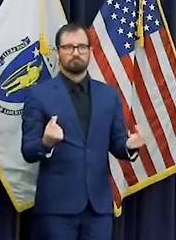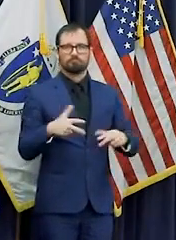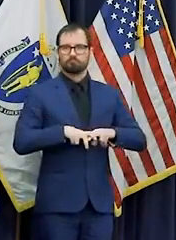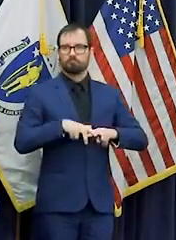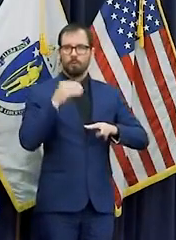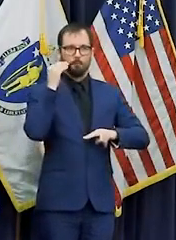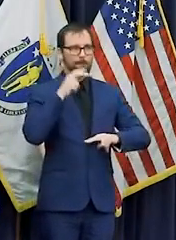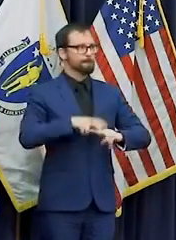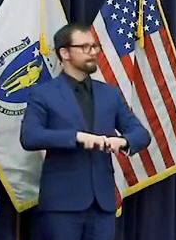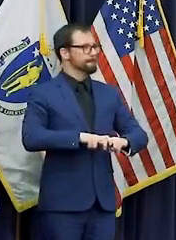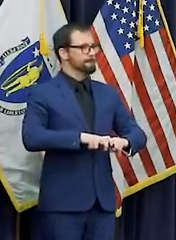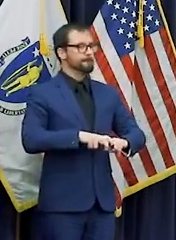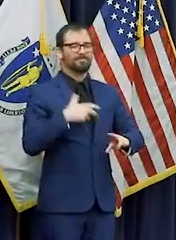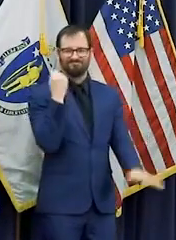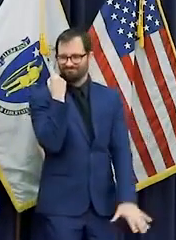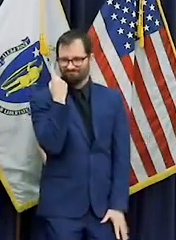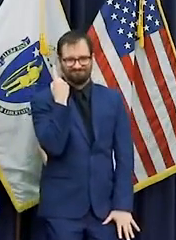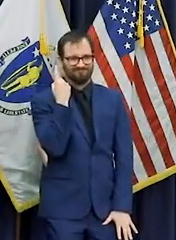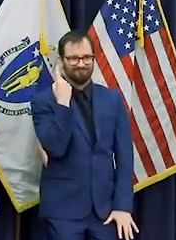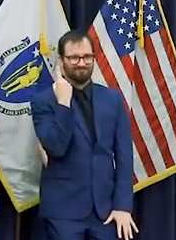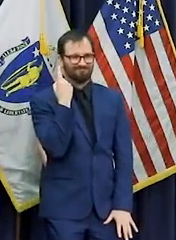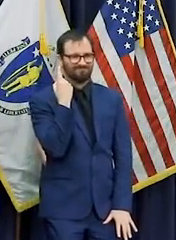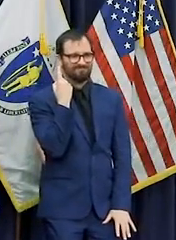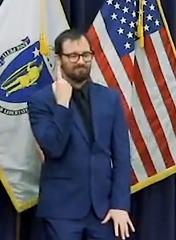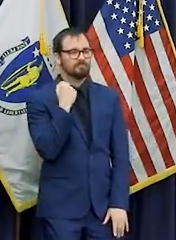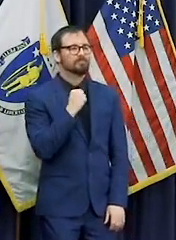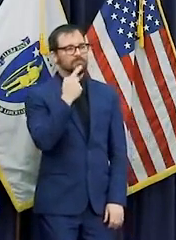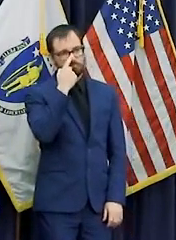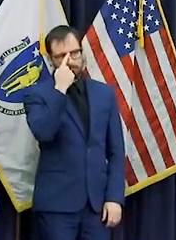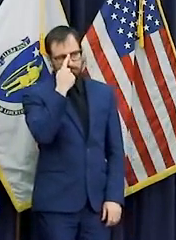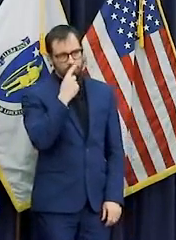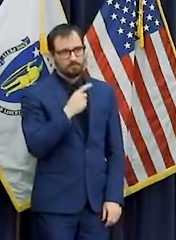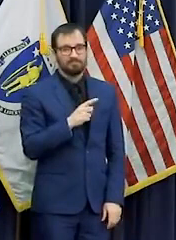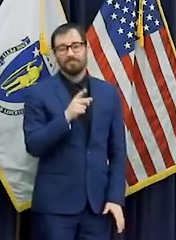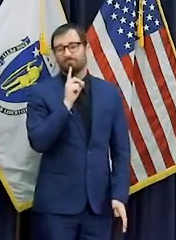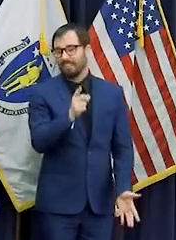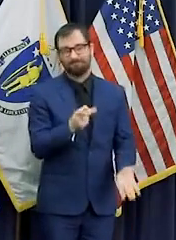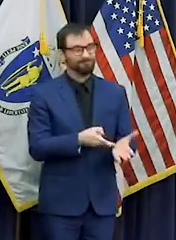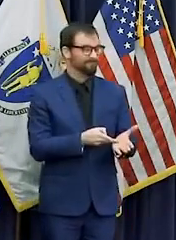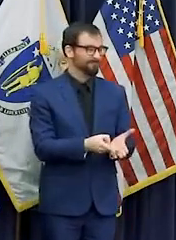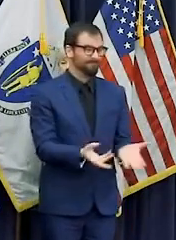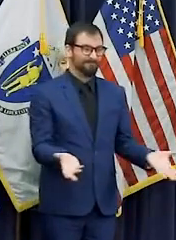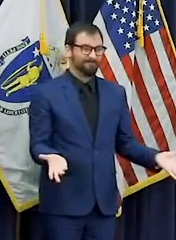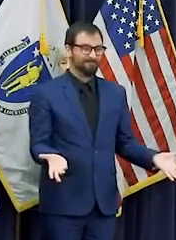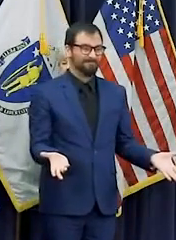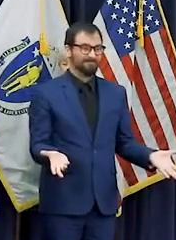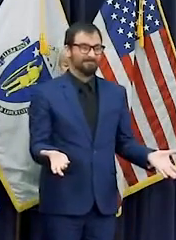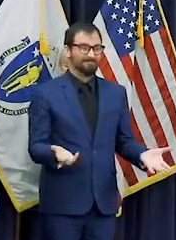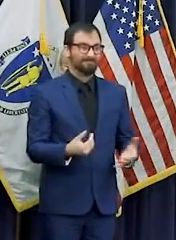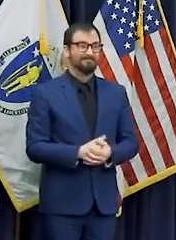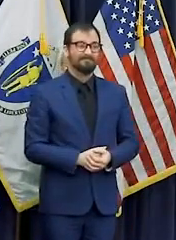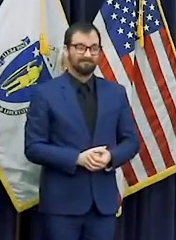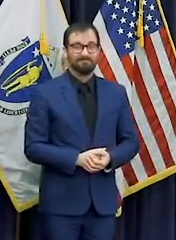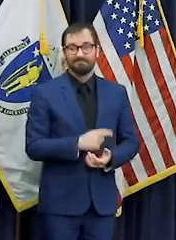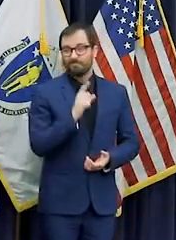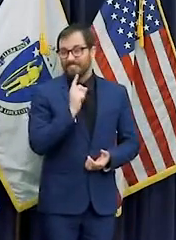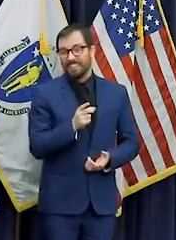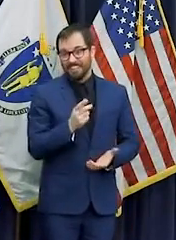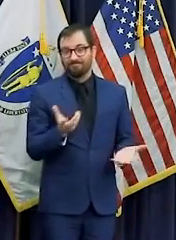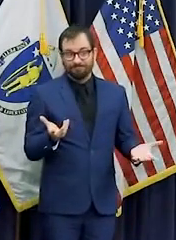But here's the truth. We all have a role. We all have purpose as we battle this